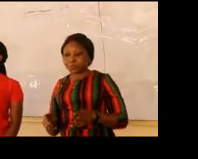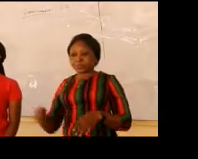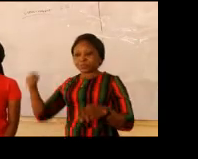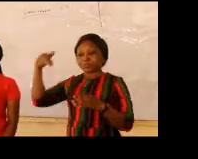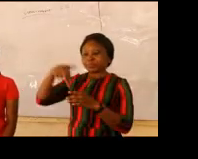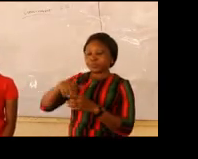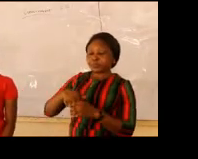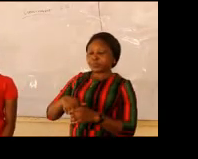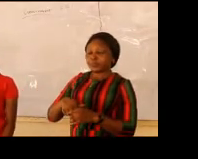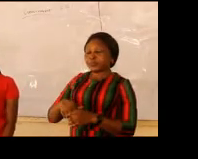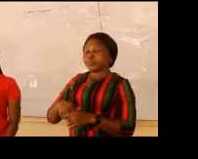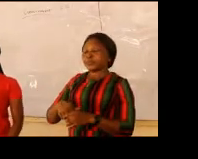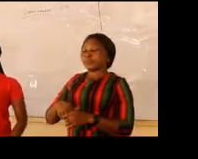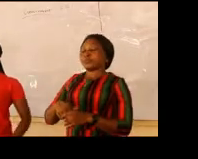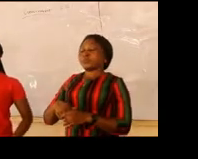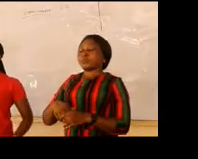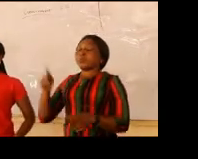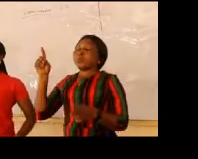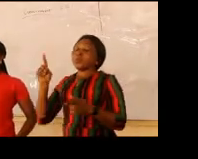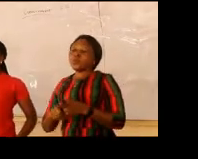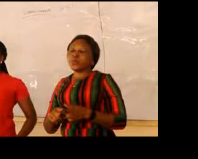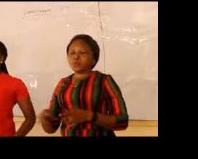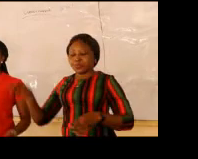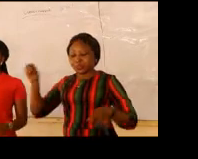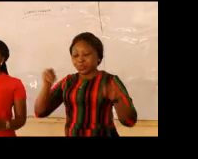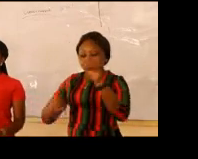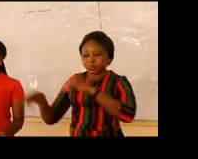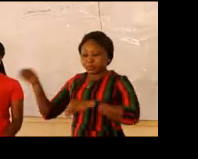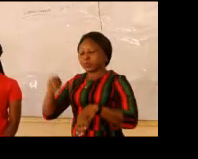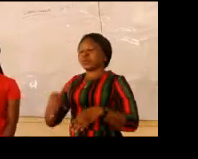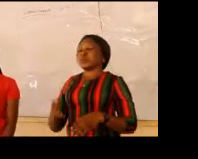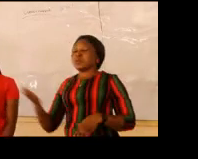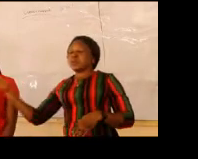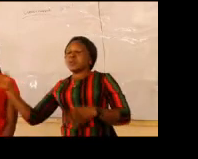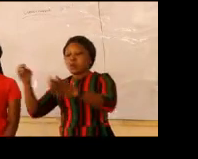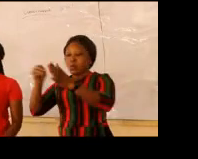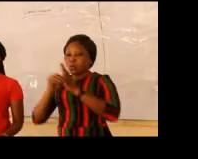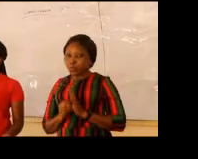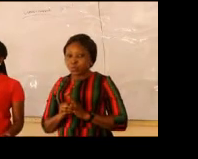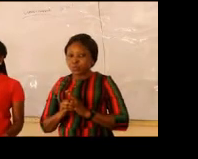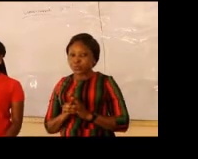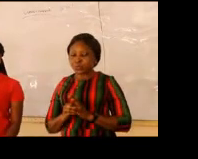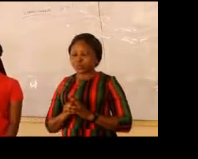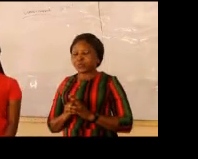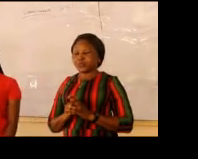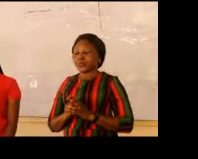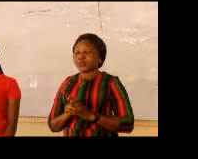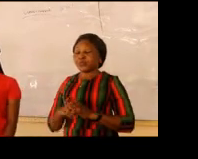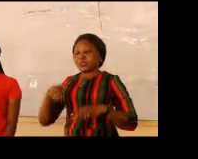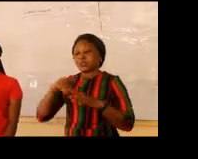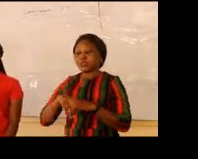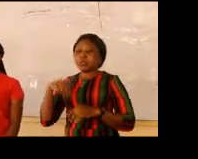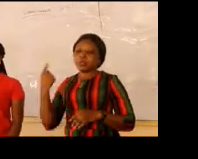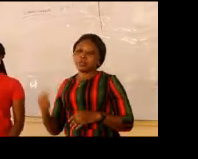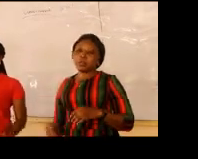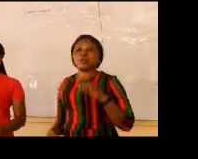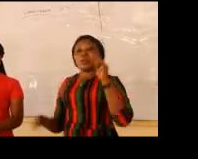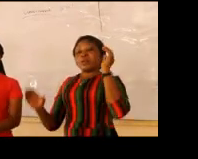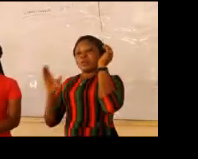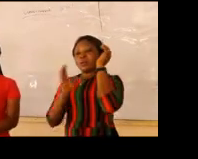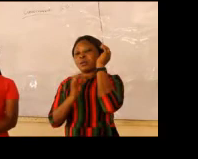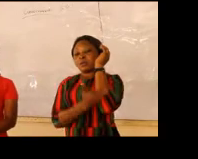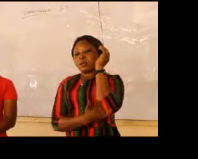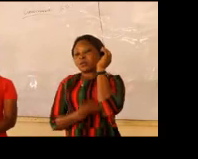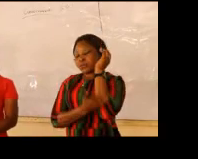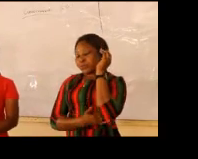their quota in the decision making of the country. That was what we said last week. Then we also